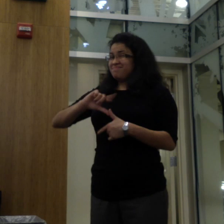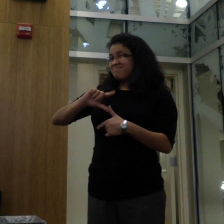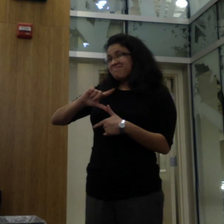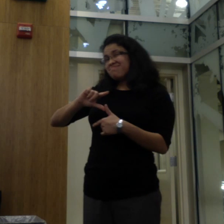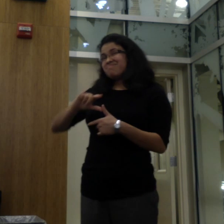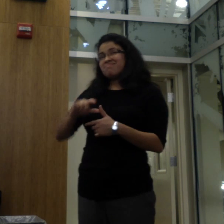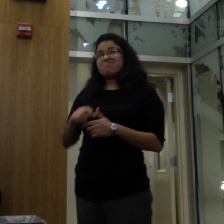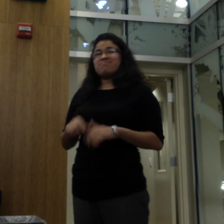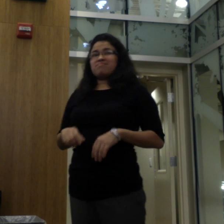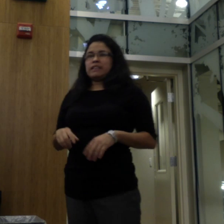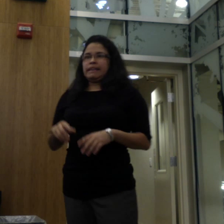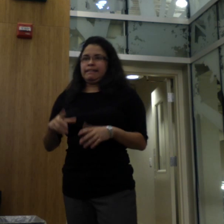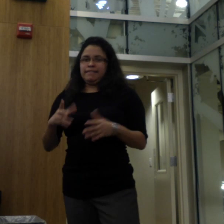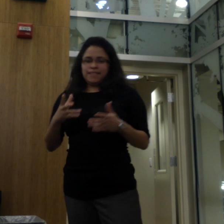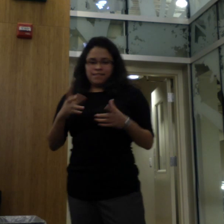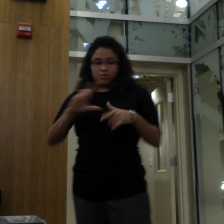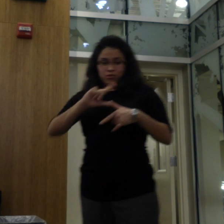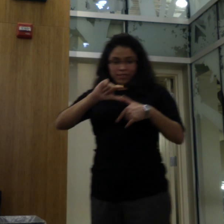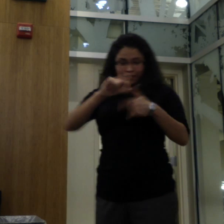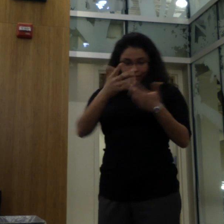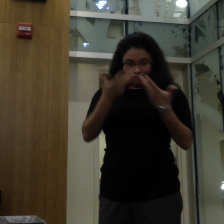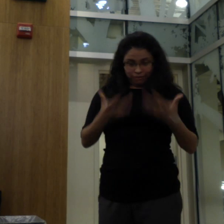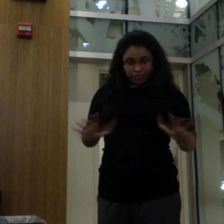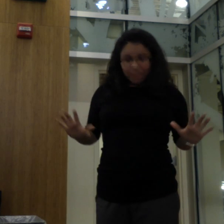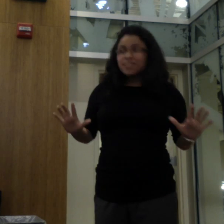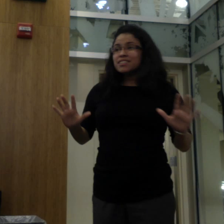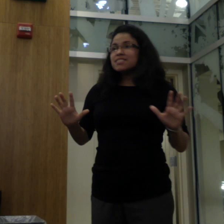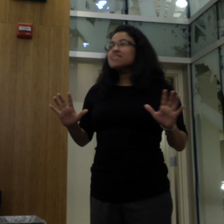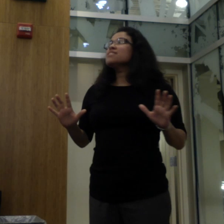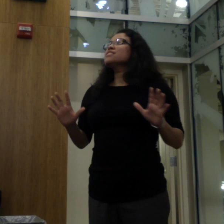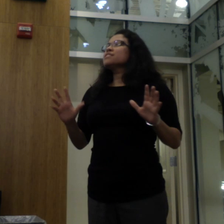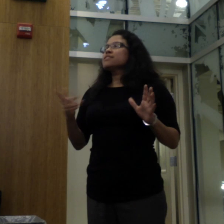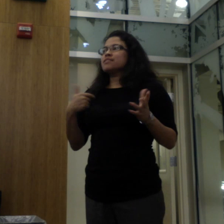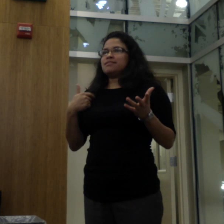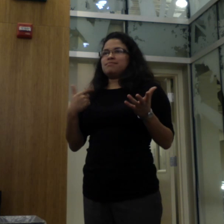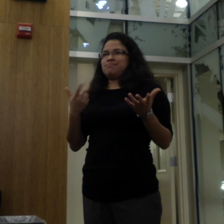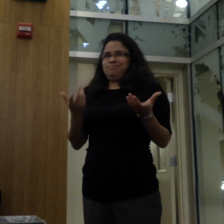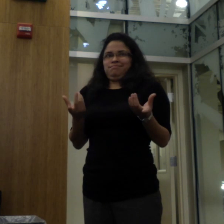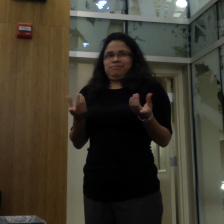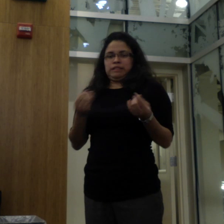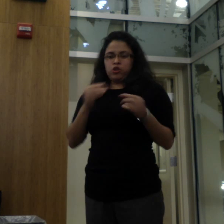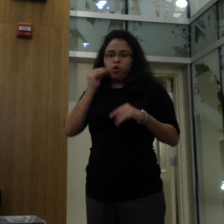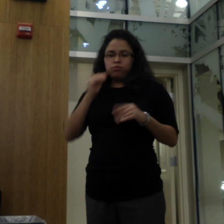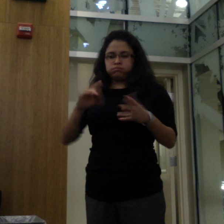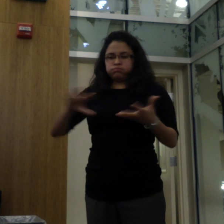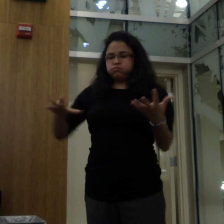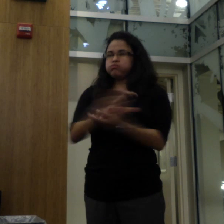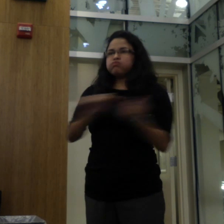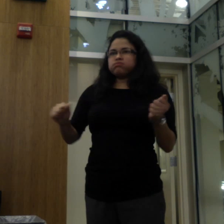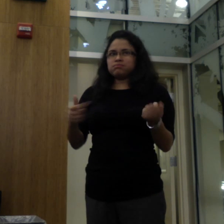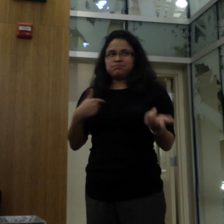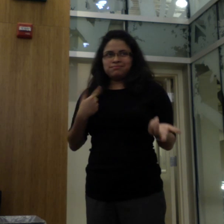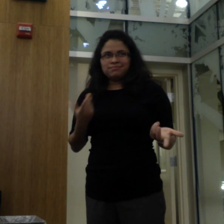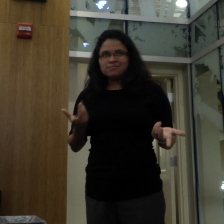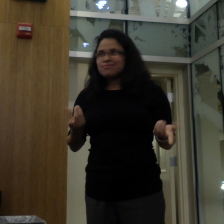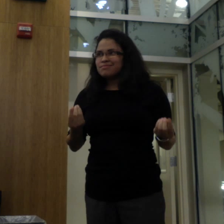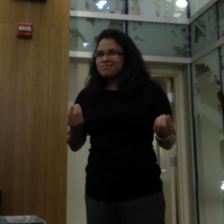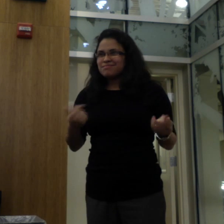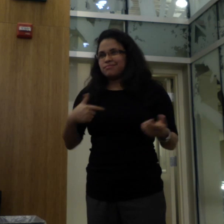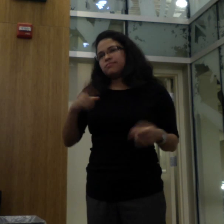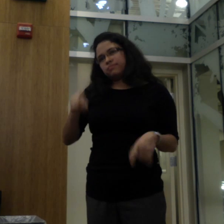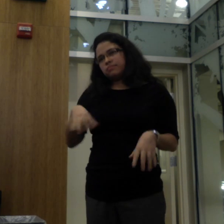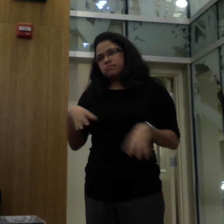a tornado after the fact. Like let's just say the tornado completely comes through your house and then there's nothing left, at which point you kind of have to evacuate.